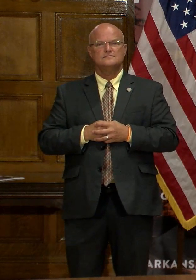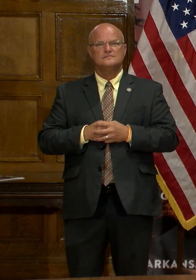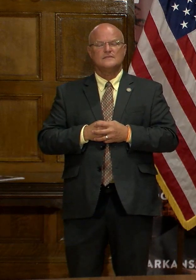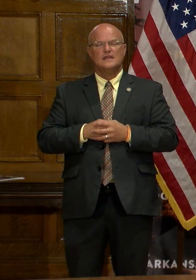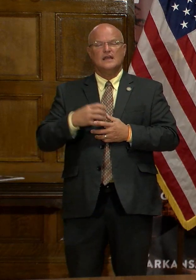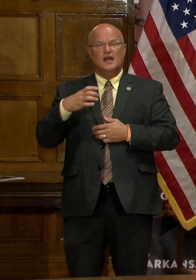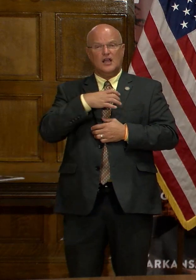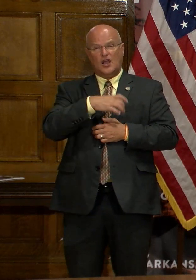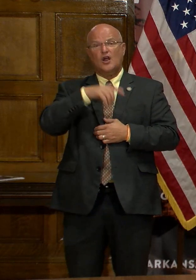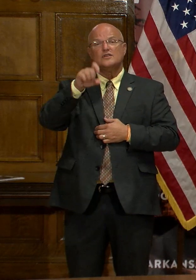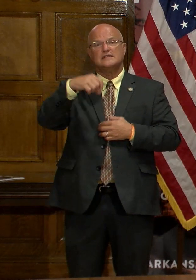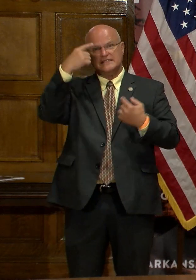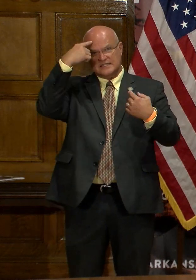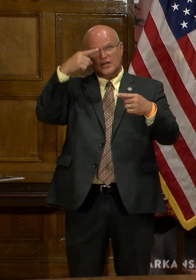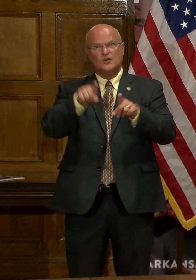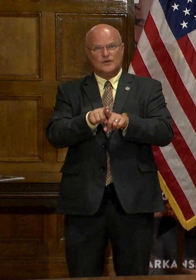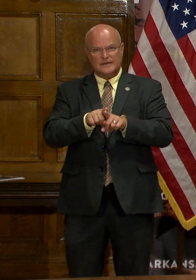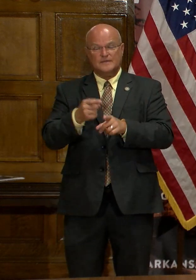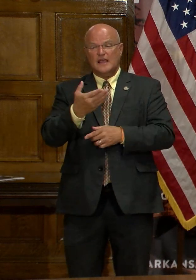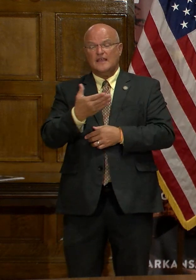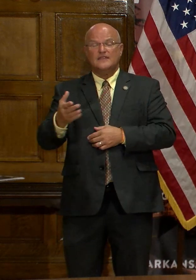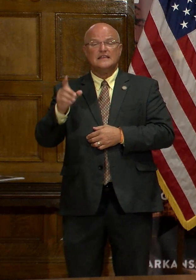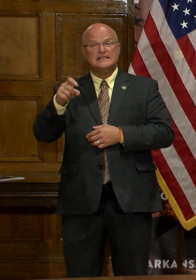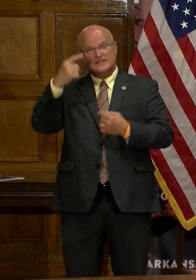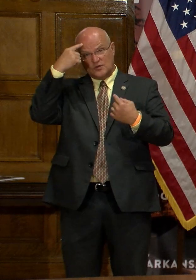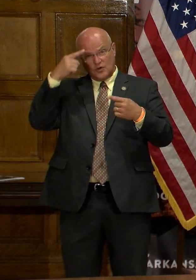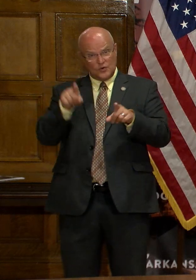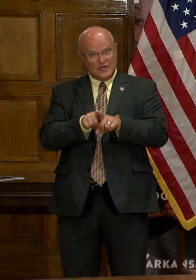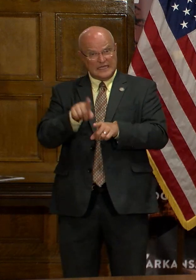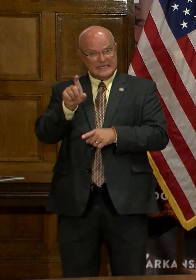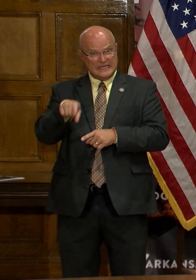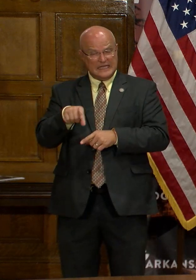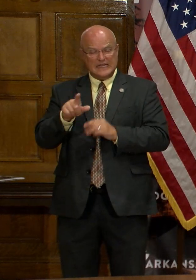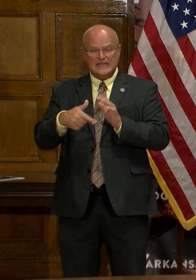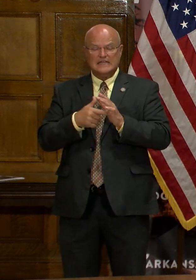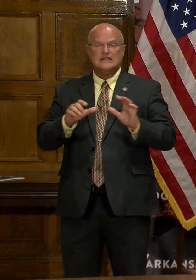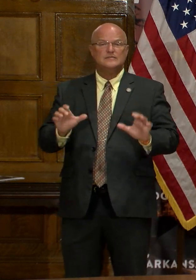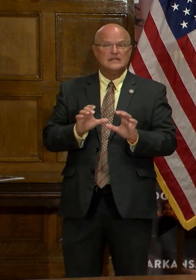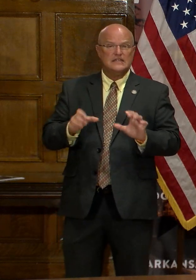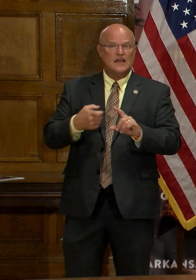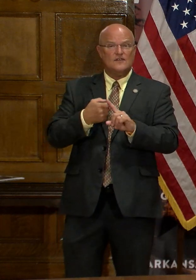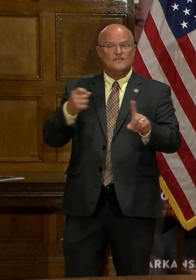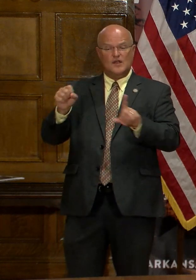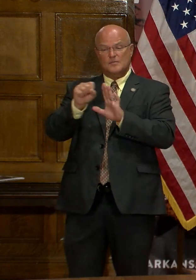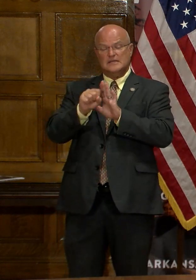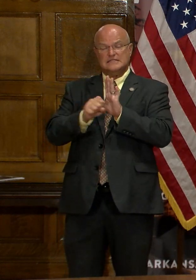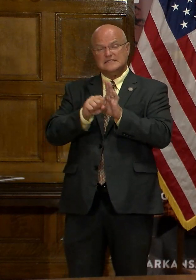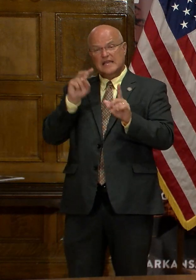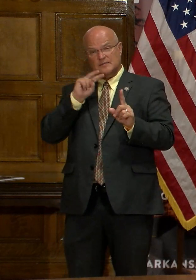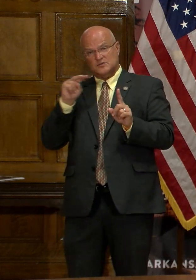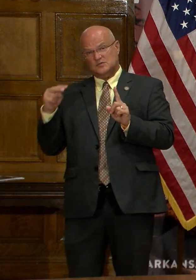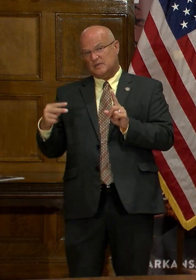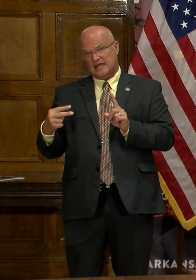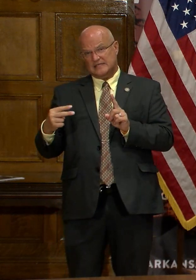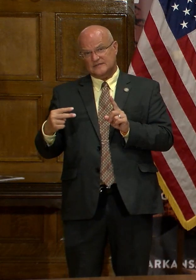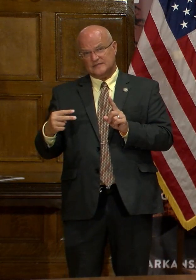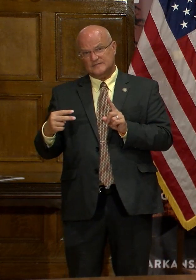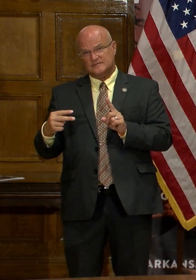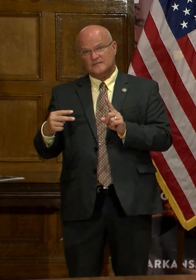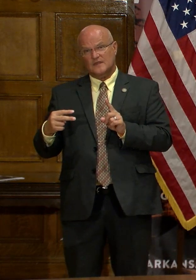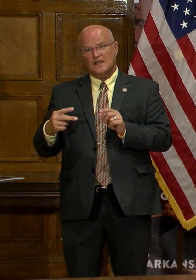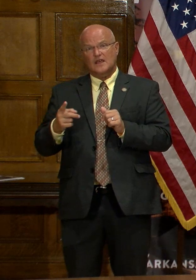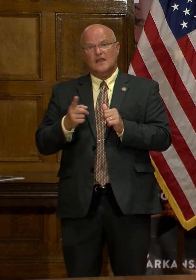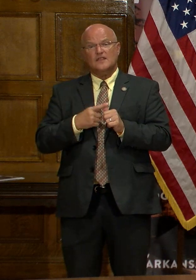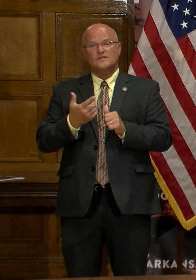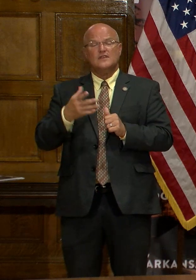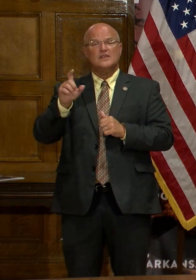to reach an agreement. There's things that they agree upon. This needs to be done from a state perspective. The